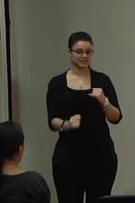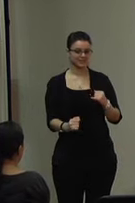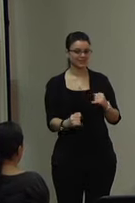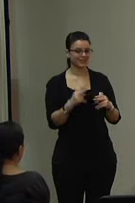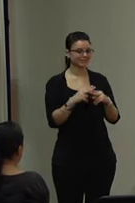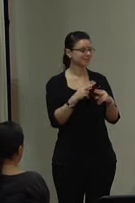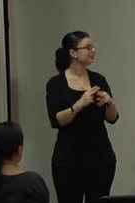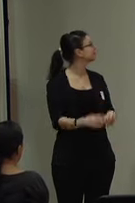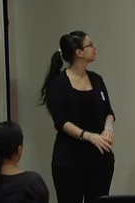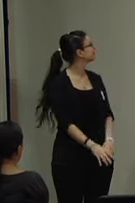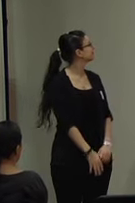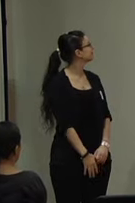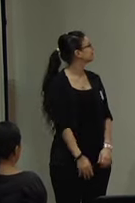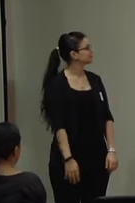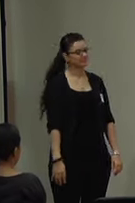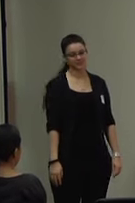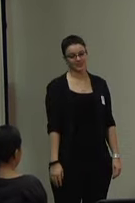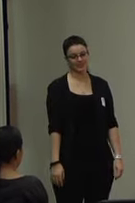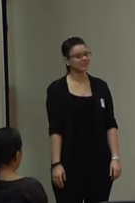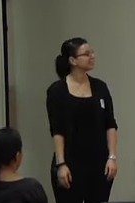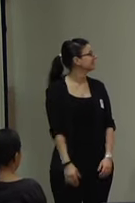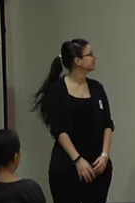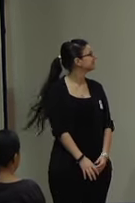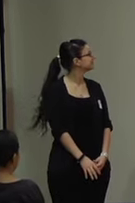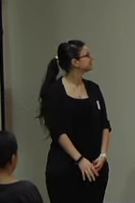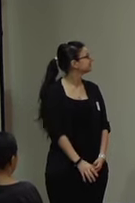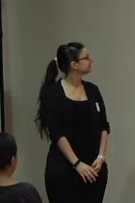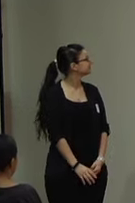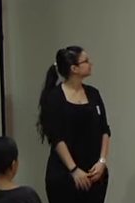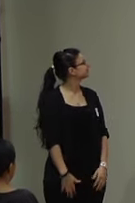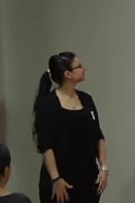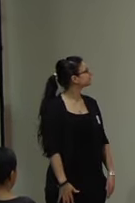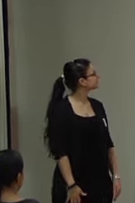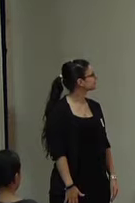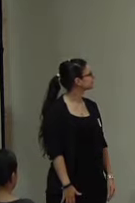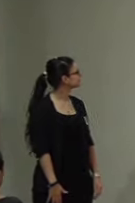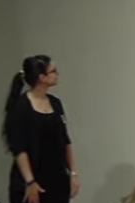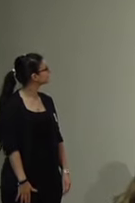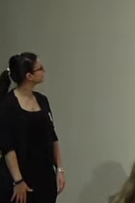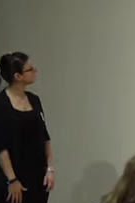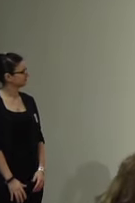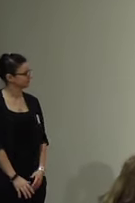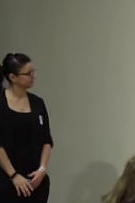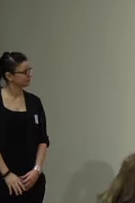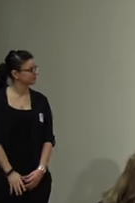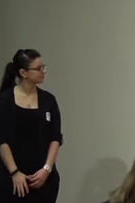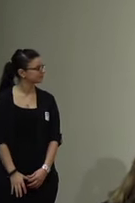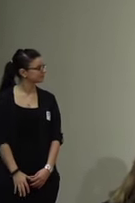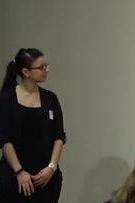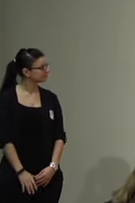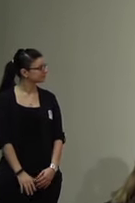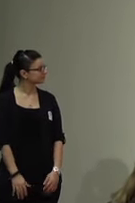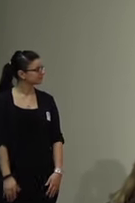substitute. So that's a really easy one that you can just pretty much use for any recipe. So that's a